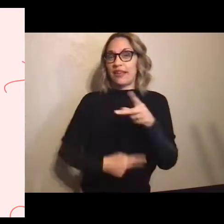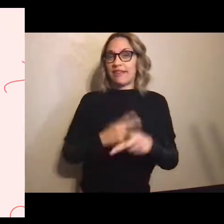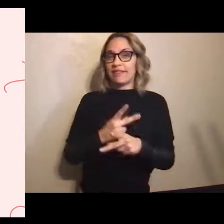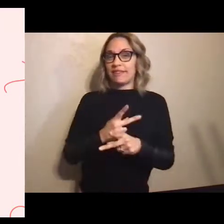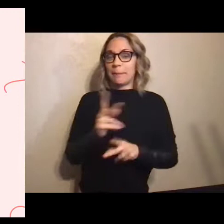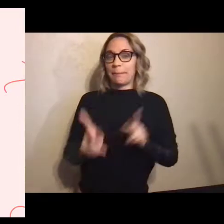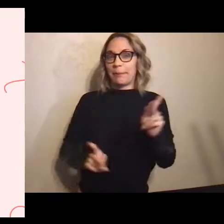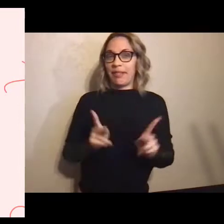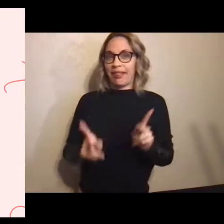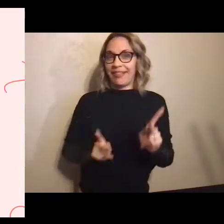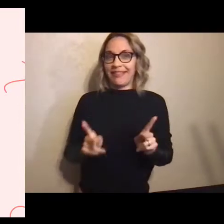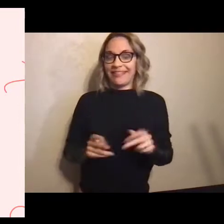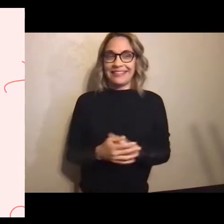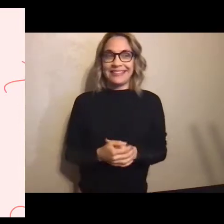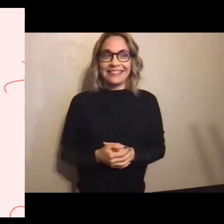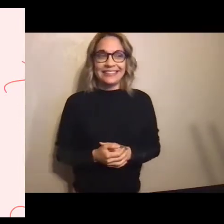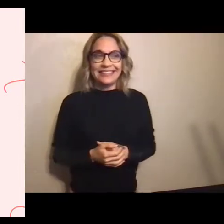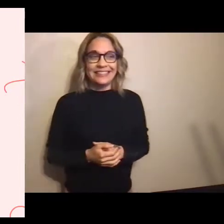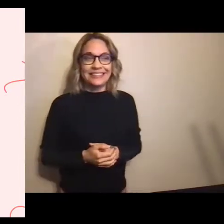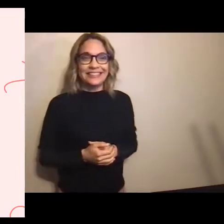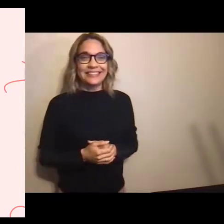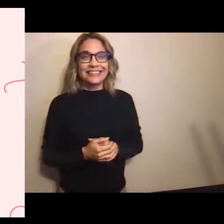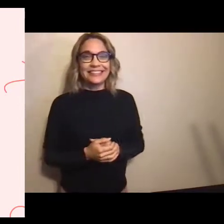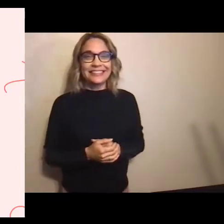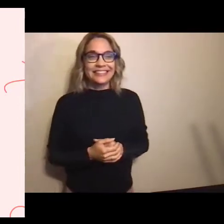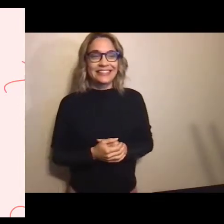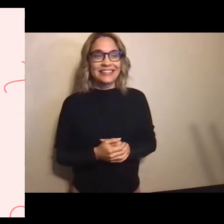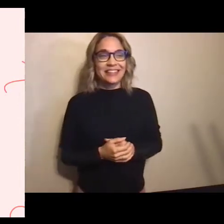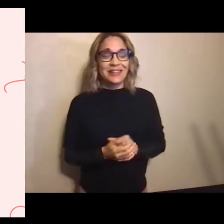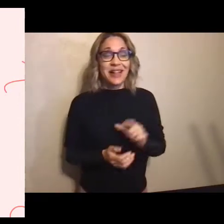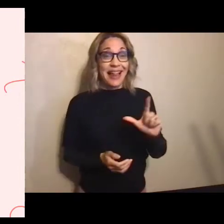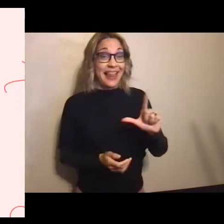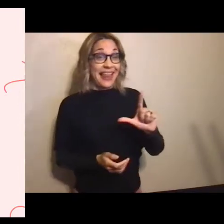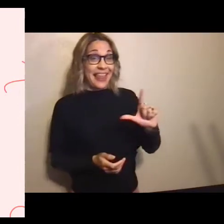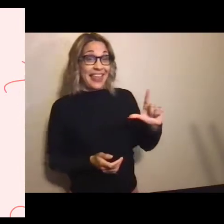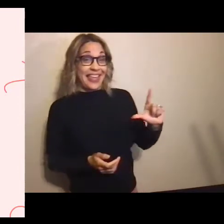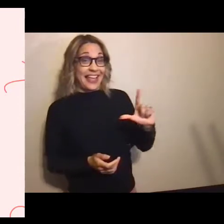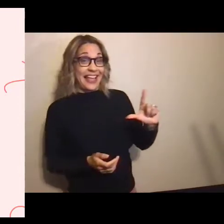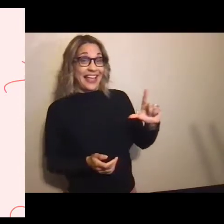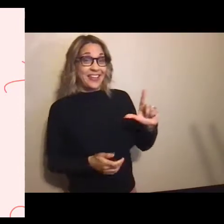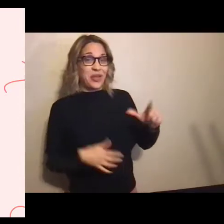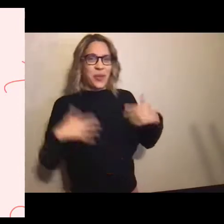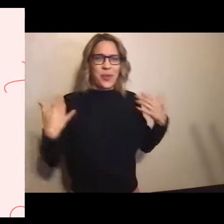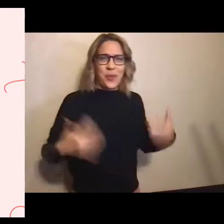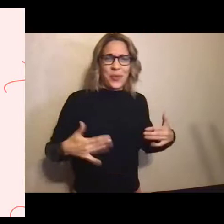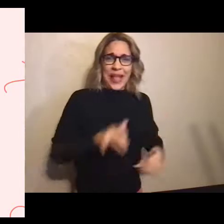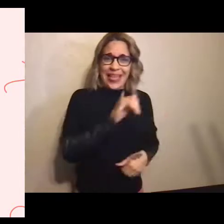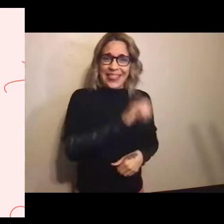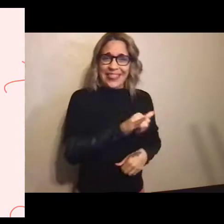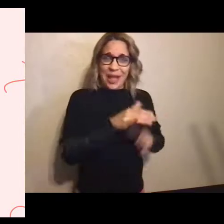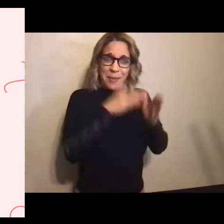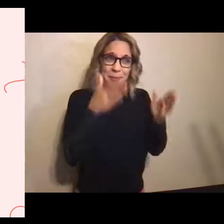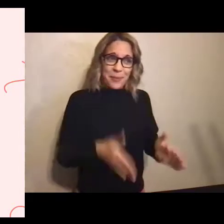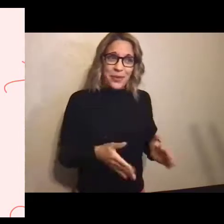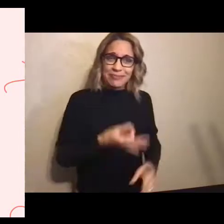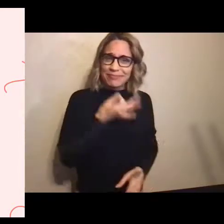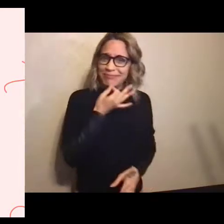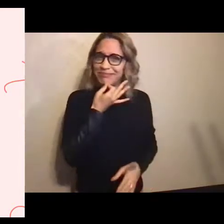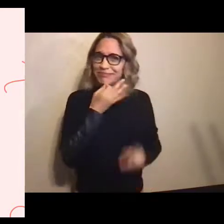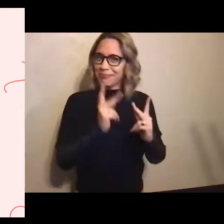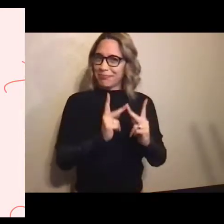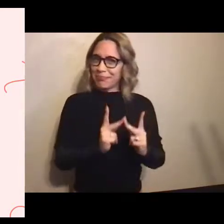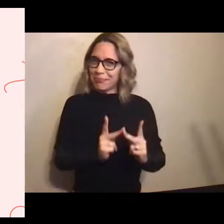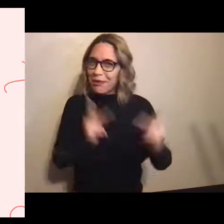This is a pretty simple image, but the point is to let you know that there are two types of people. On the